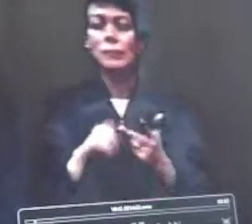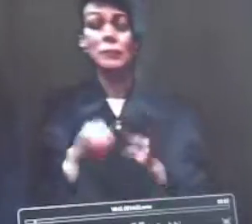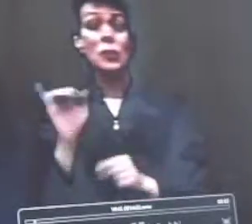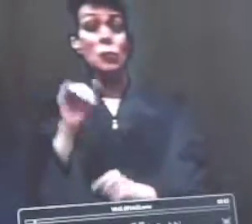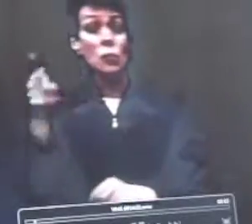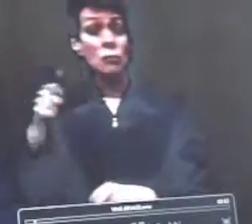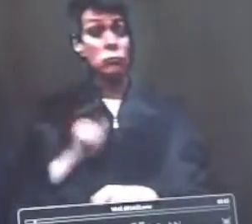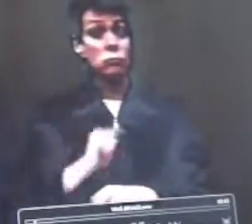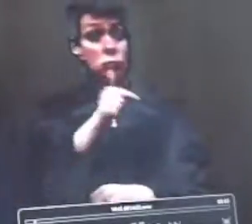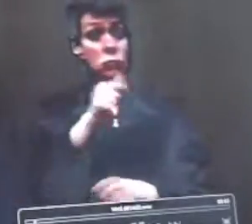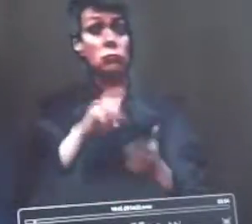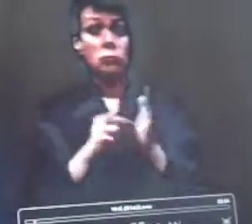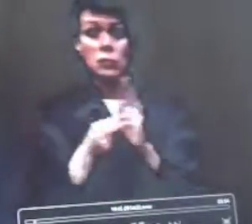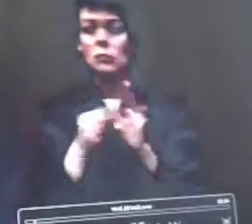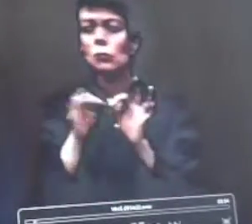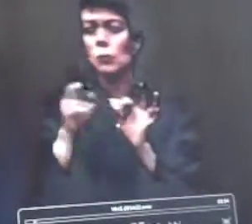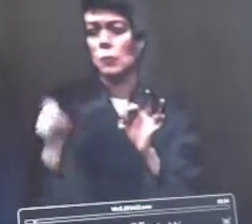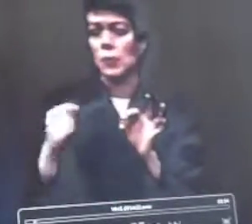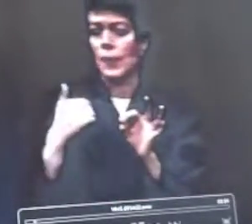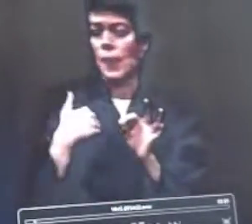on the interpretation from the notes.